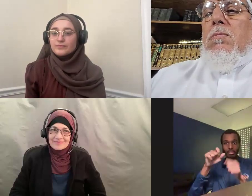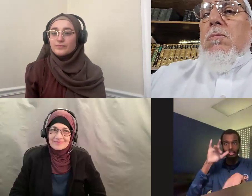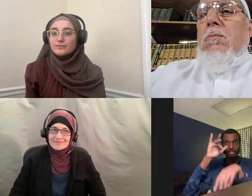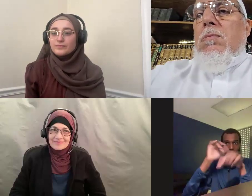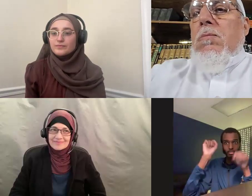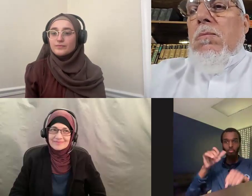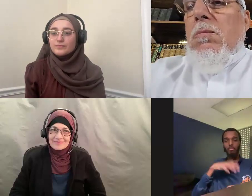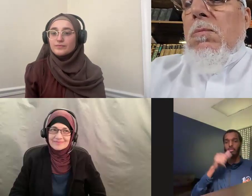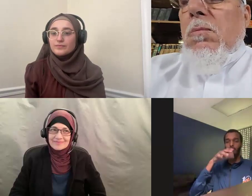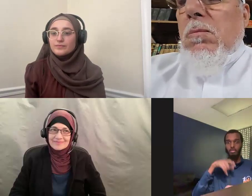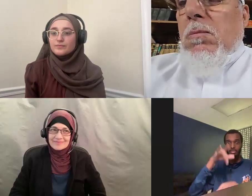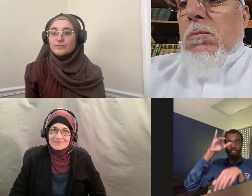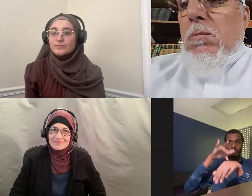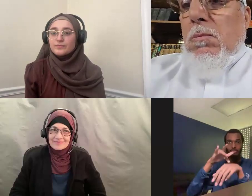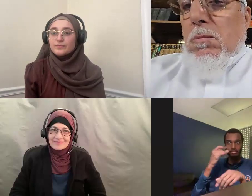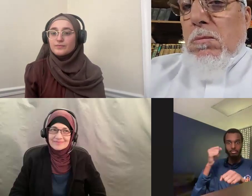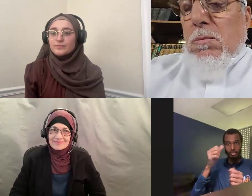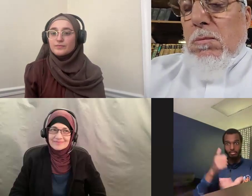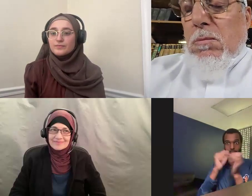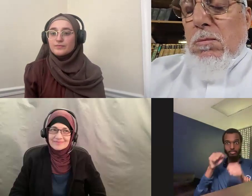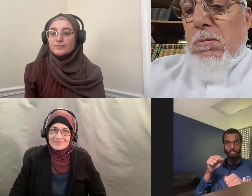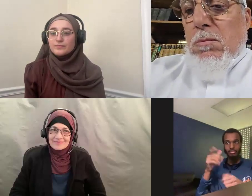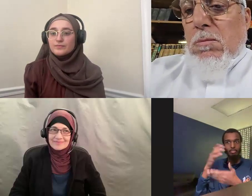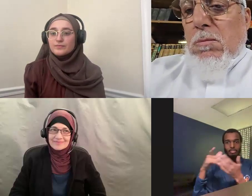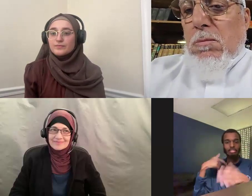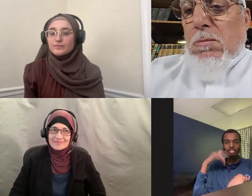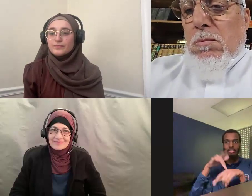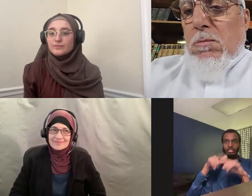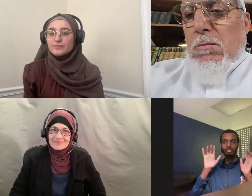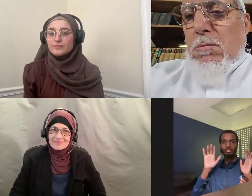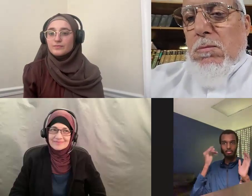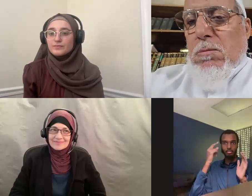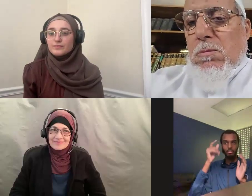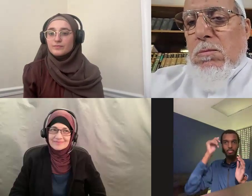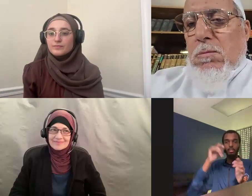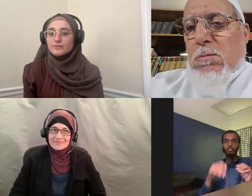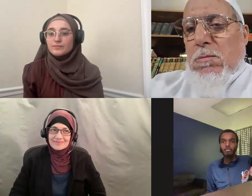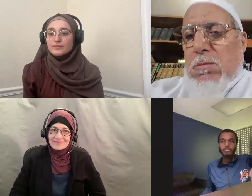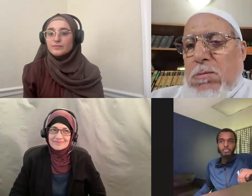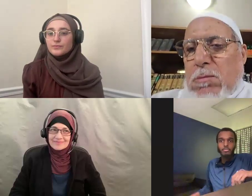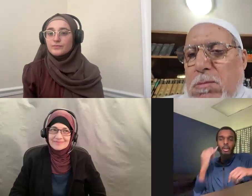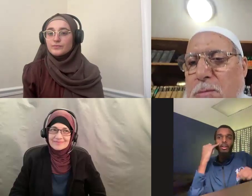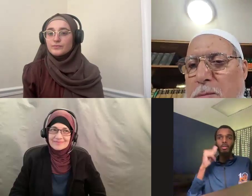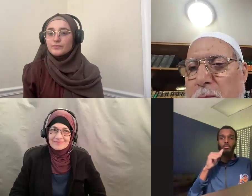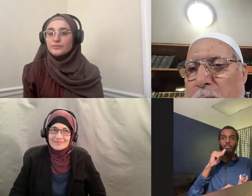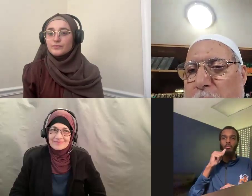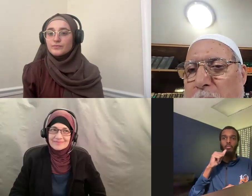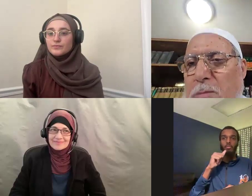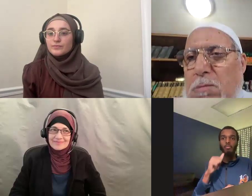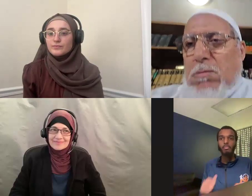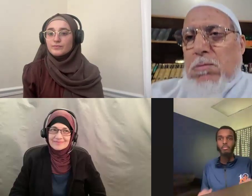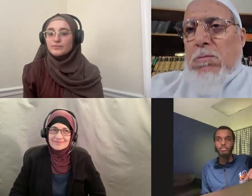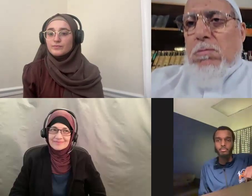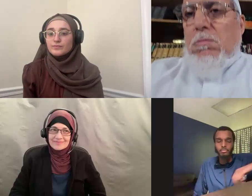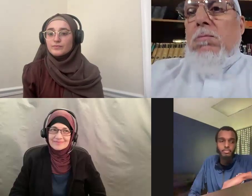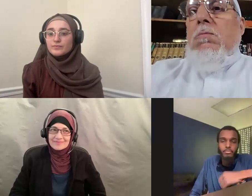So, for example, if just 1 moment, brother. Let me just